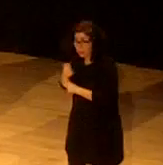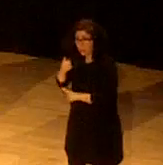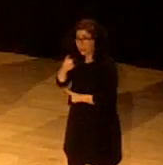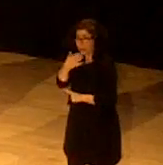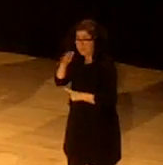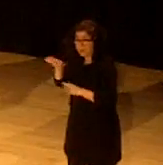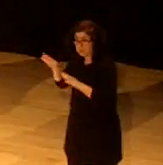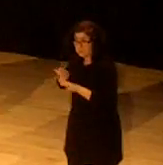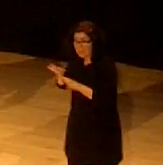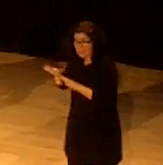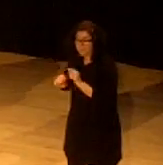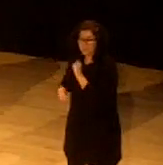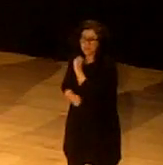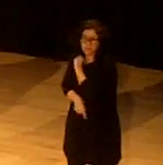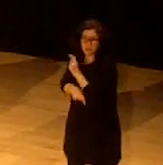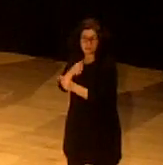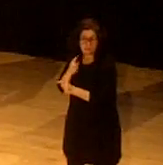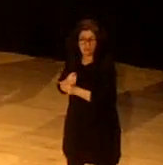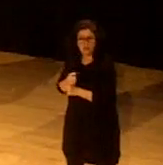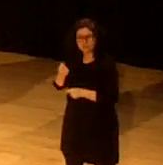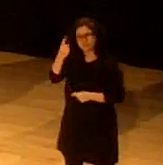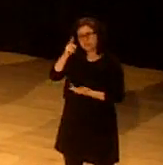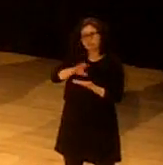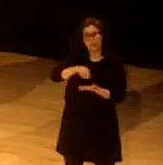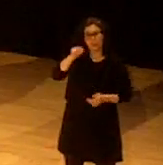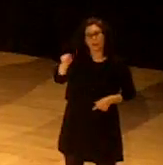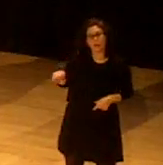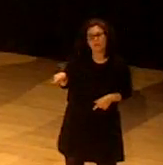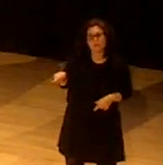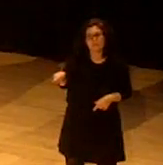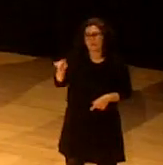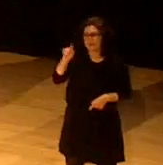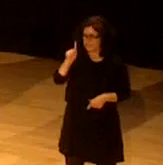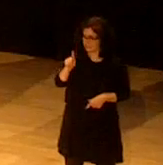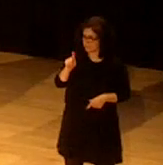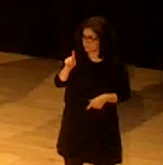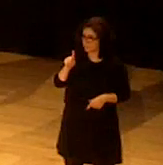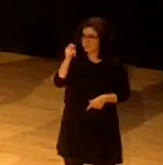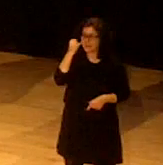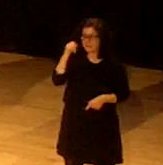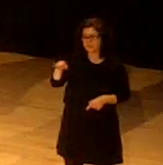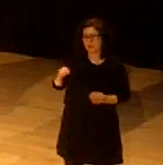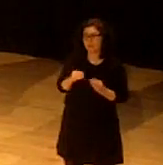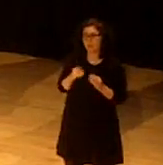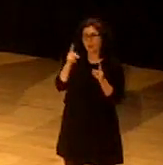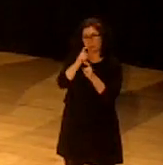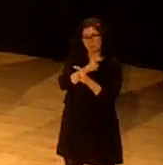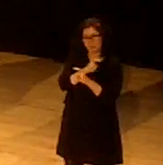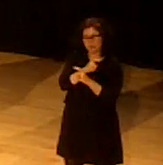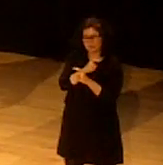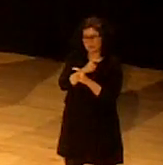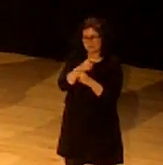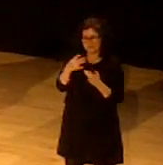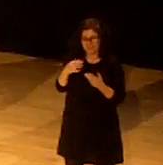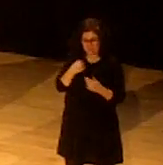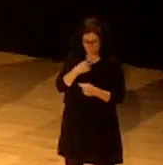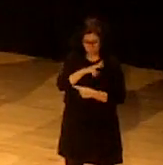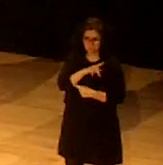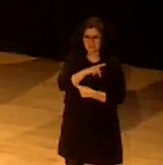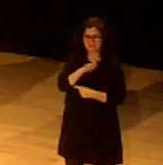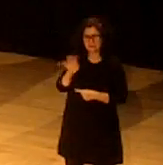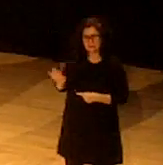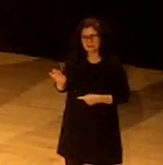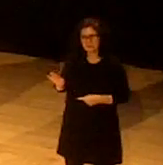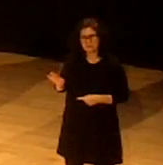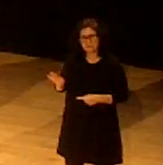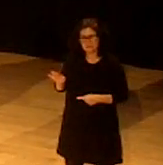desired. But what happens when the child has something more complex, and it's called a personality, and they want to explore